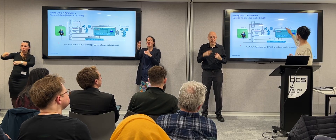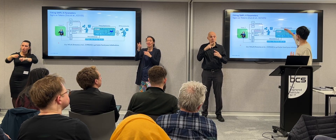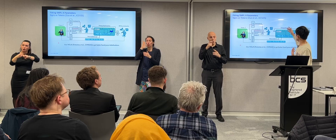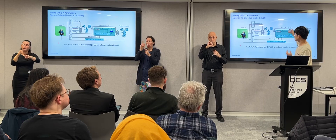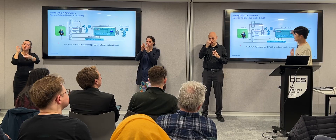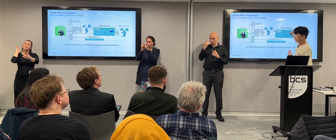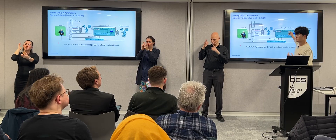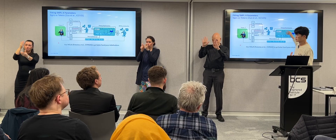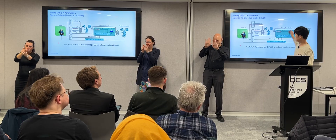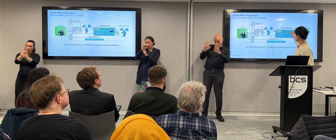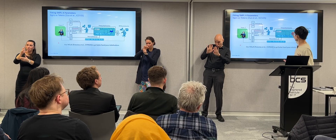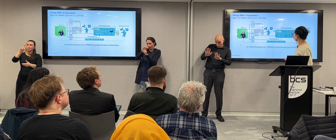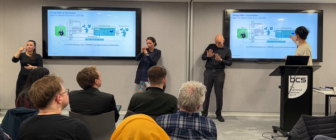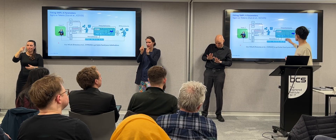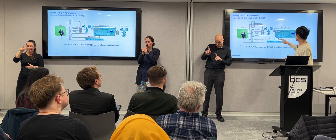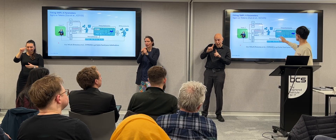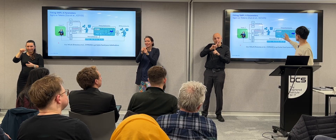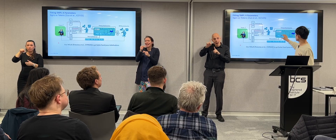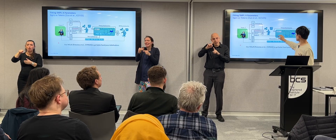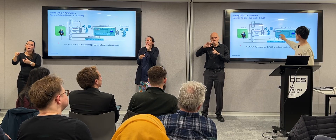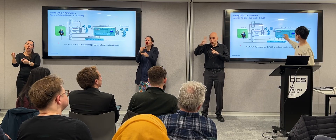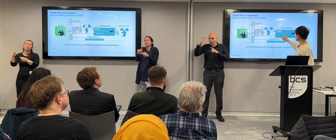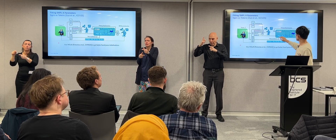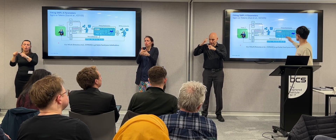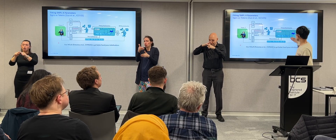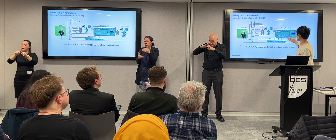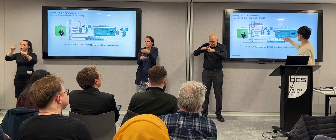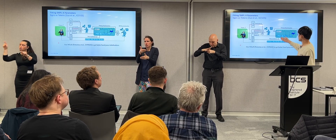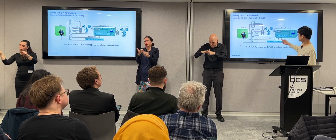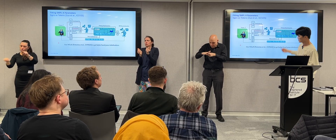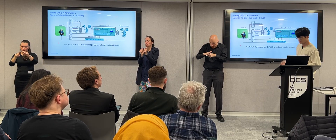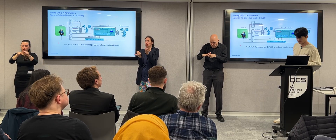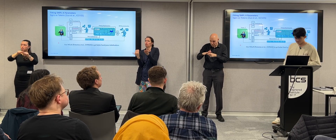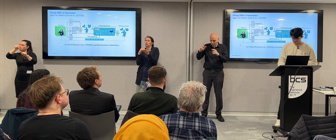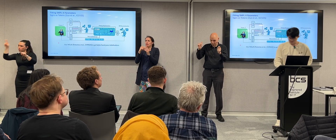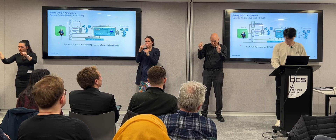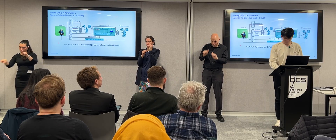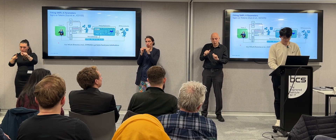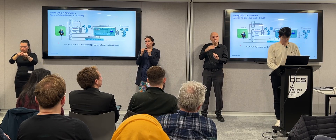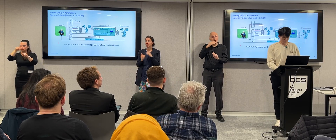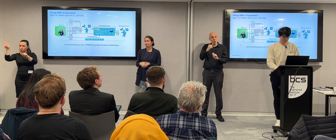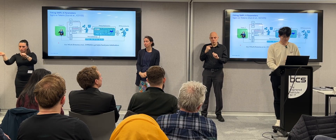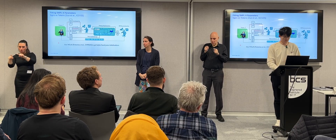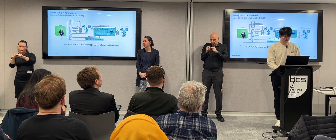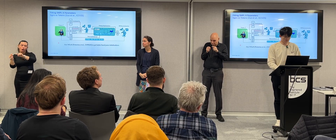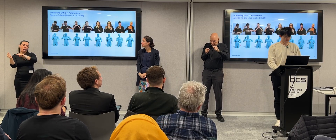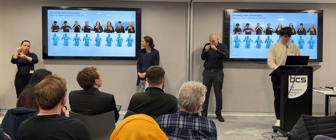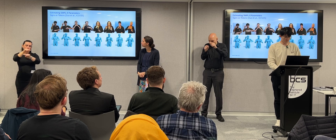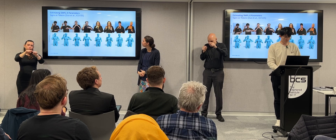by iterative process with reconstruction laws.